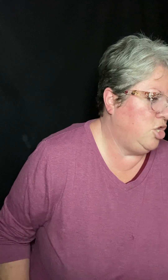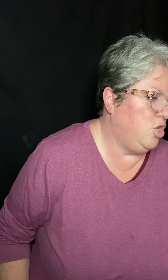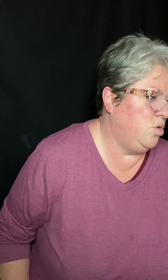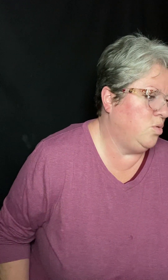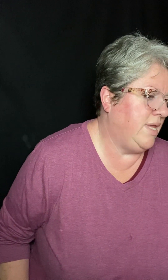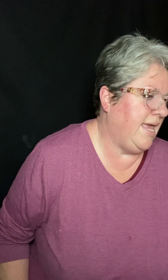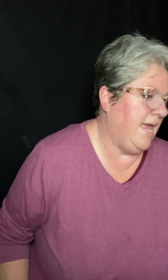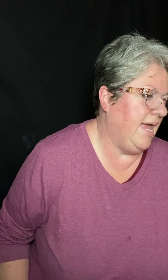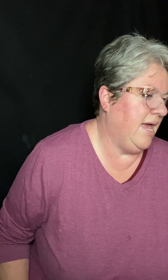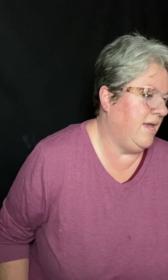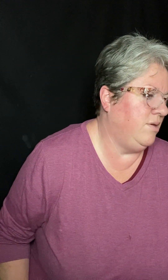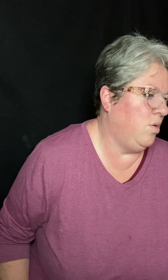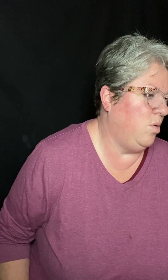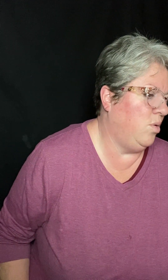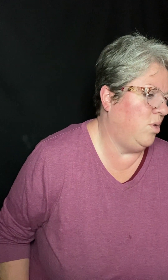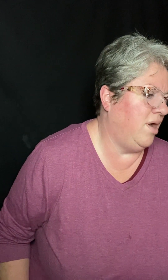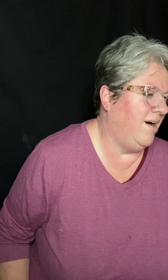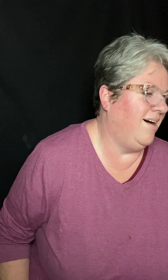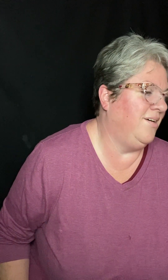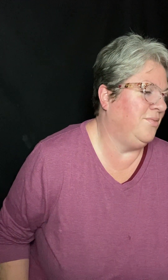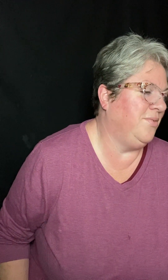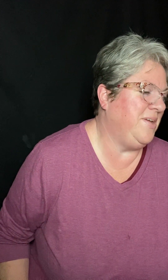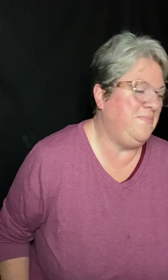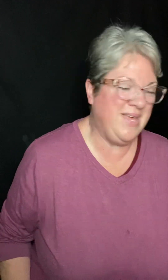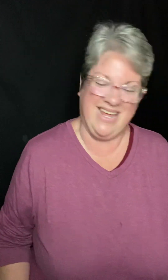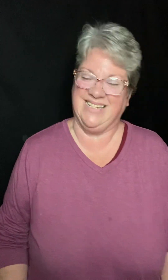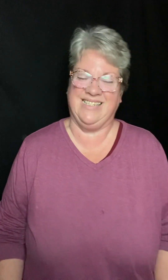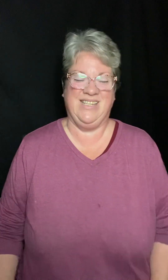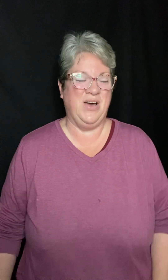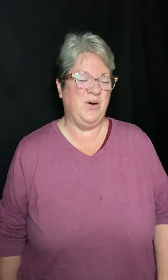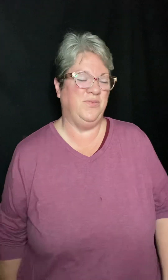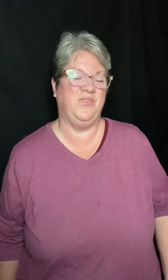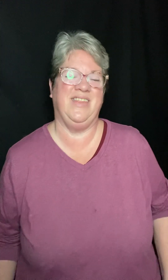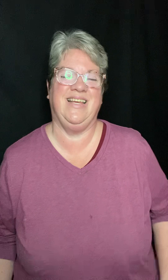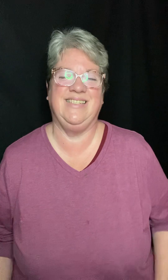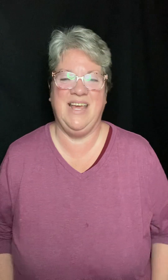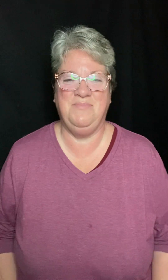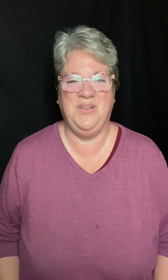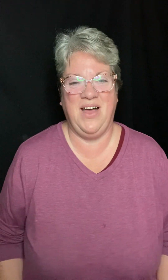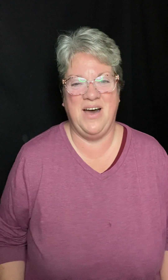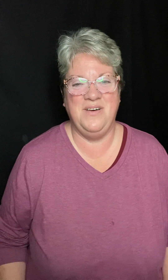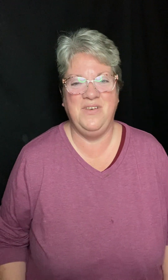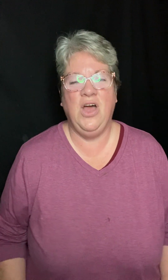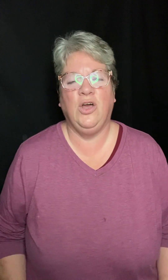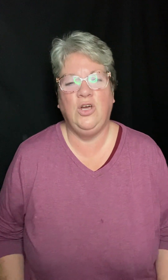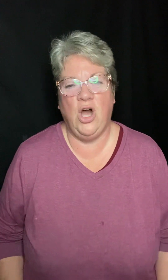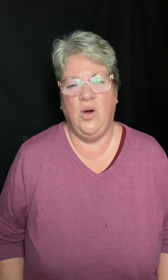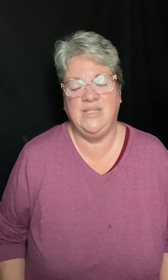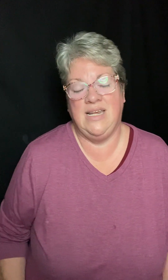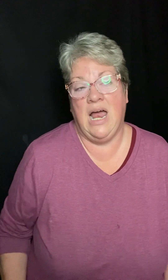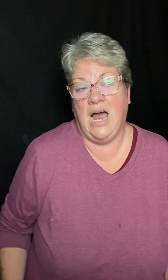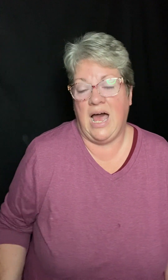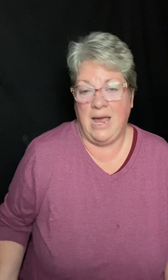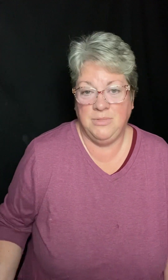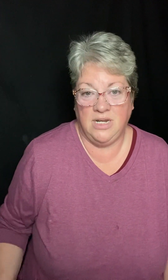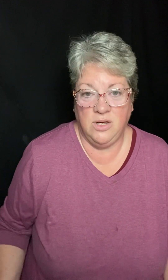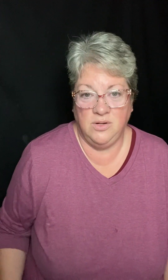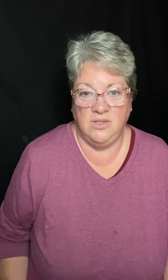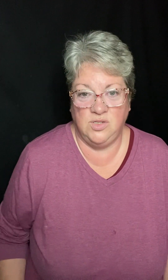You can repeat. So for the example of go, as in I'm going to go to the